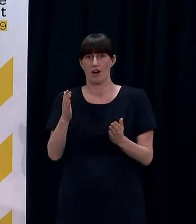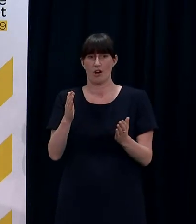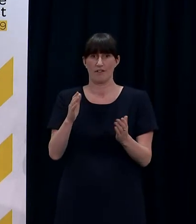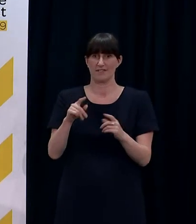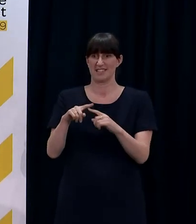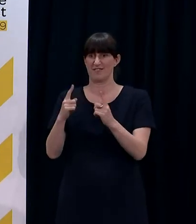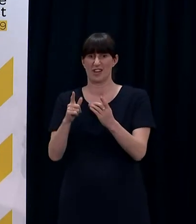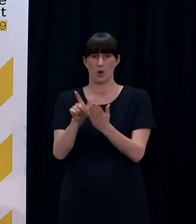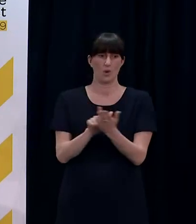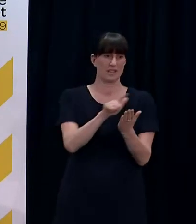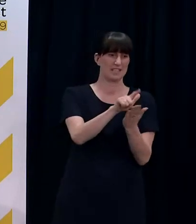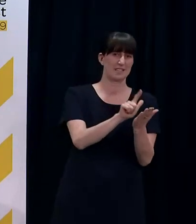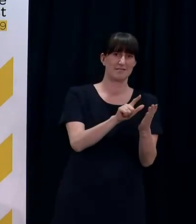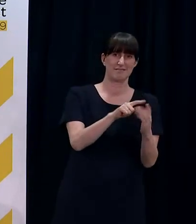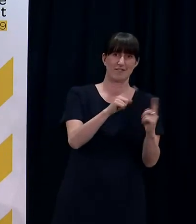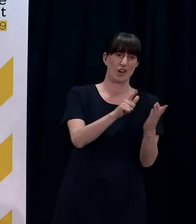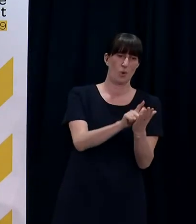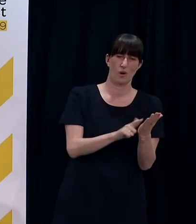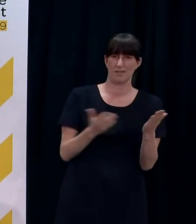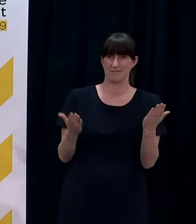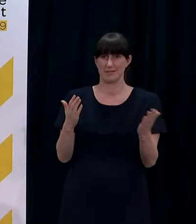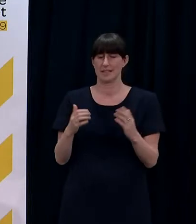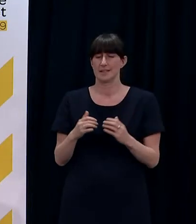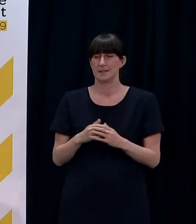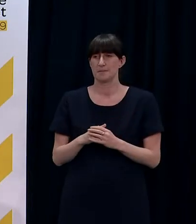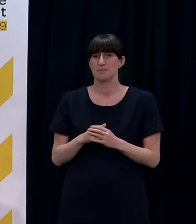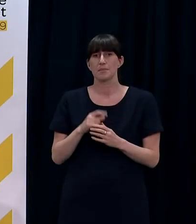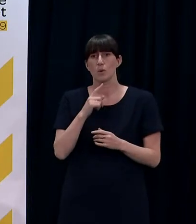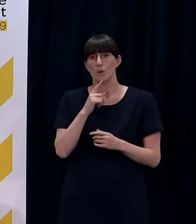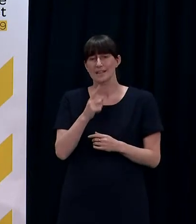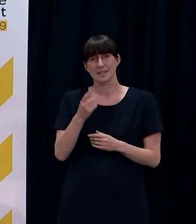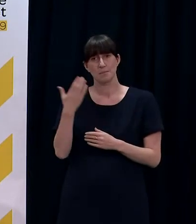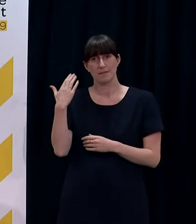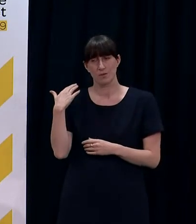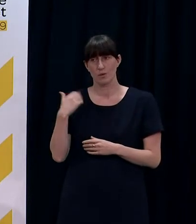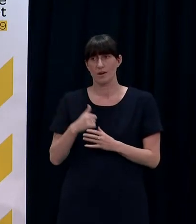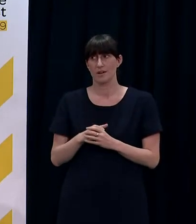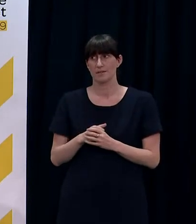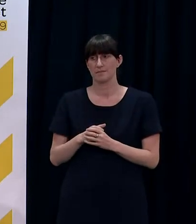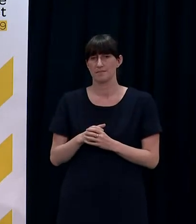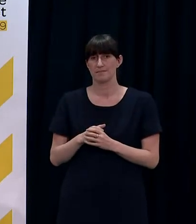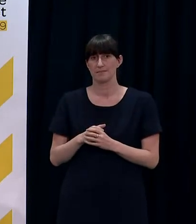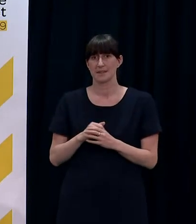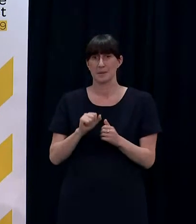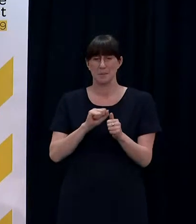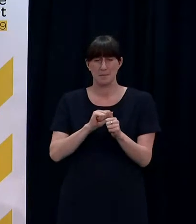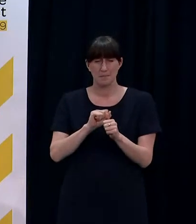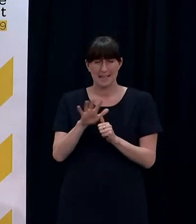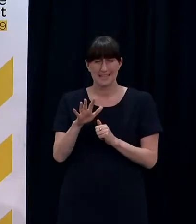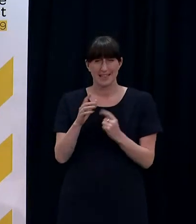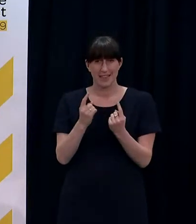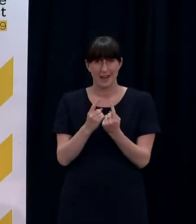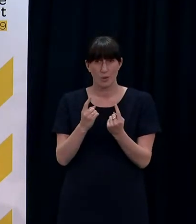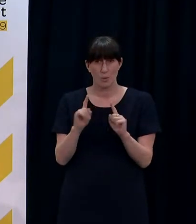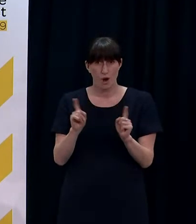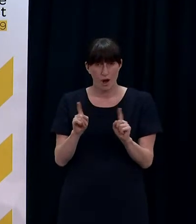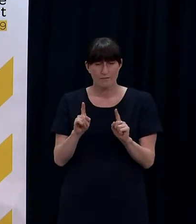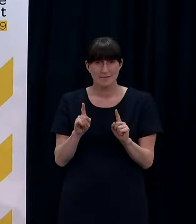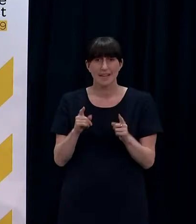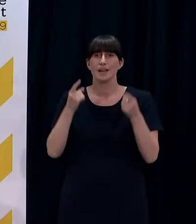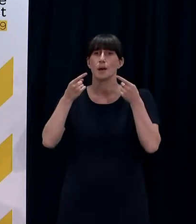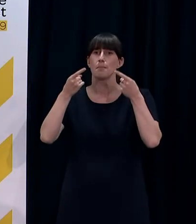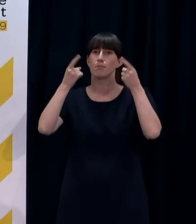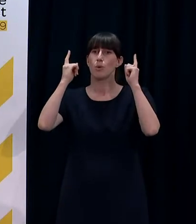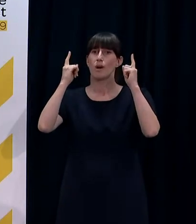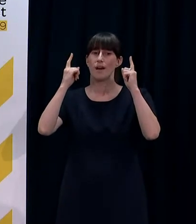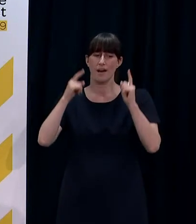law. What I would come back to is what I said before. The very, very best thing that can happen is a